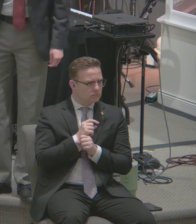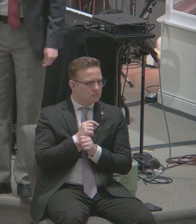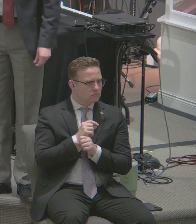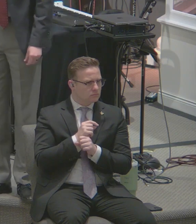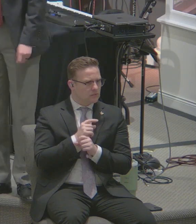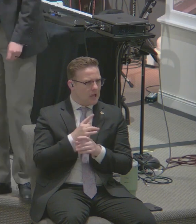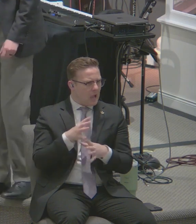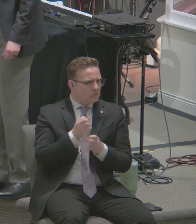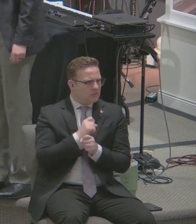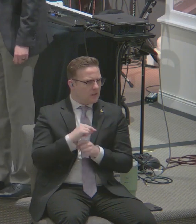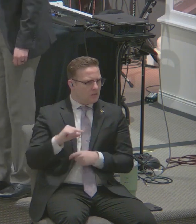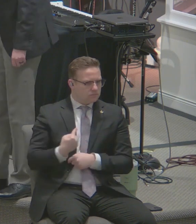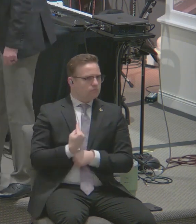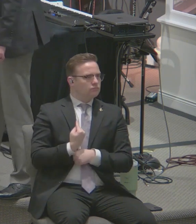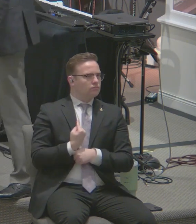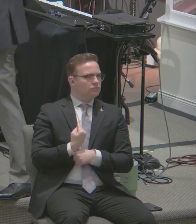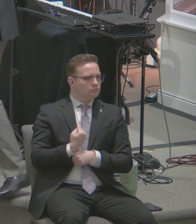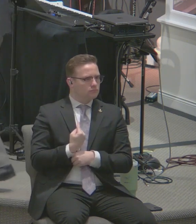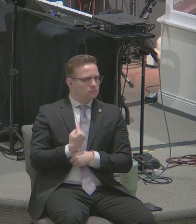Anybody know what I'm talking about?